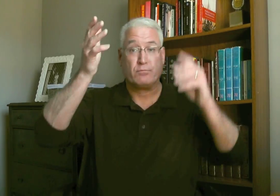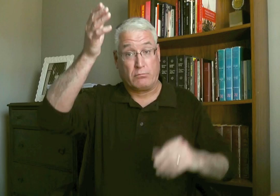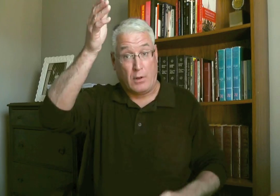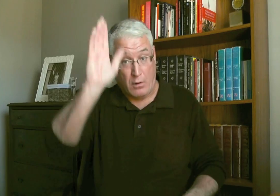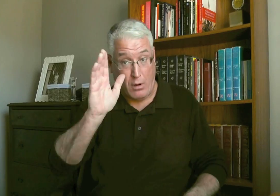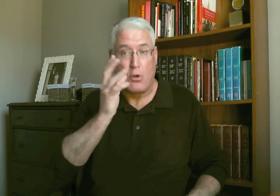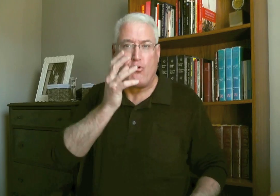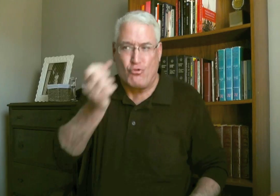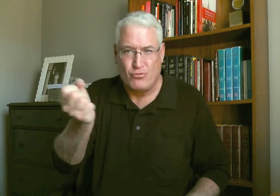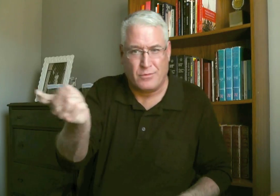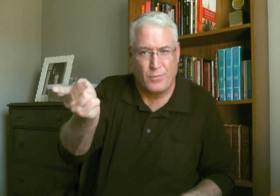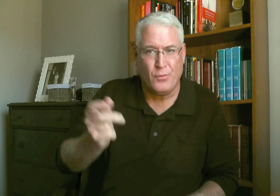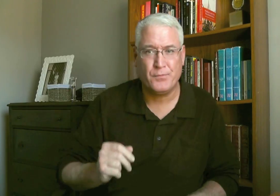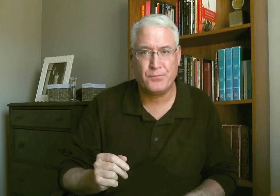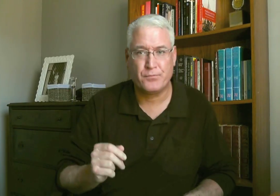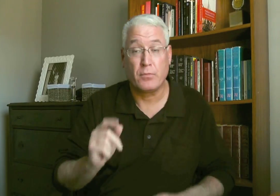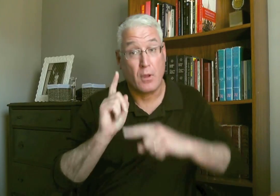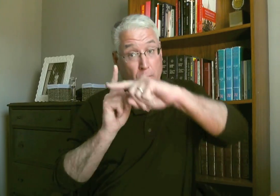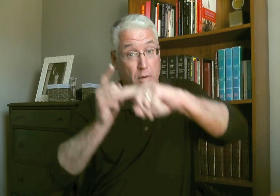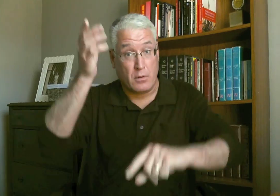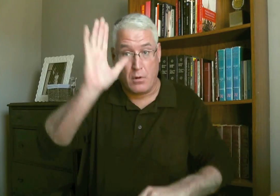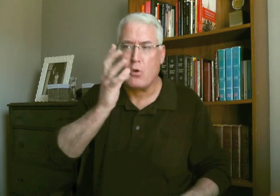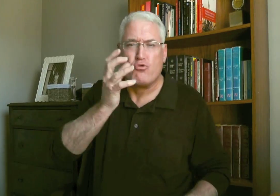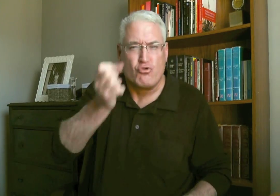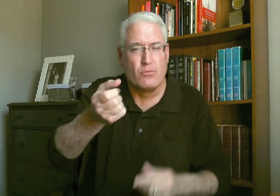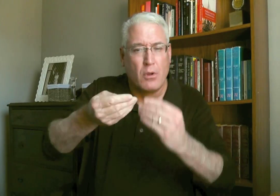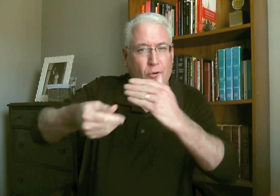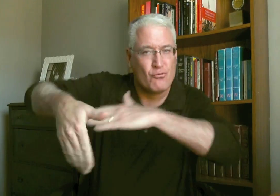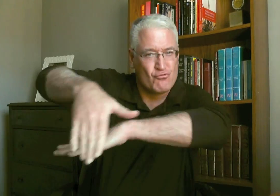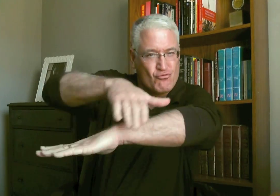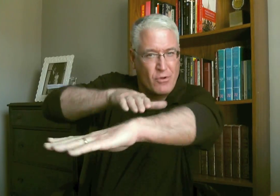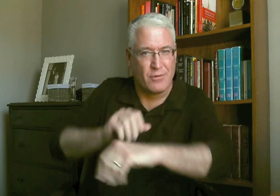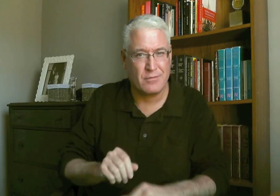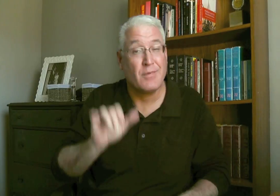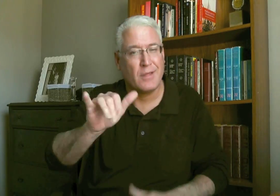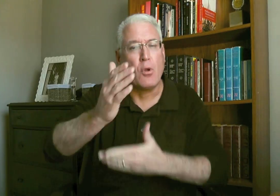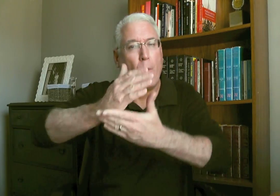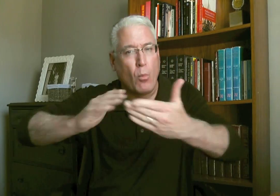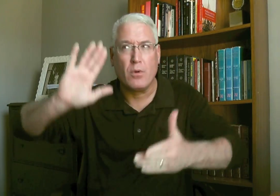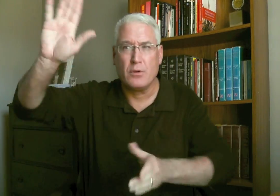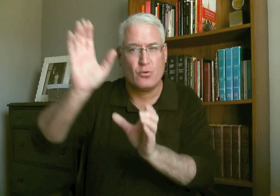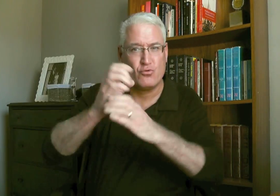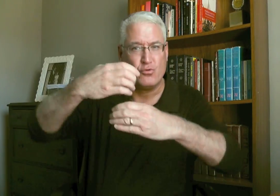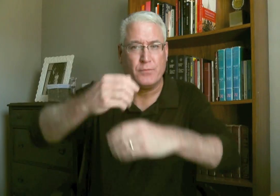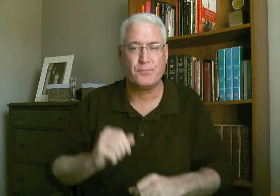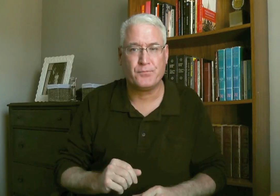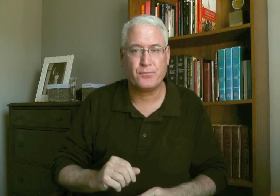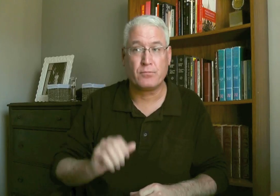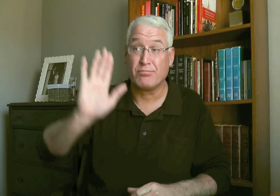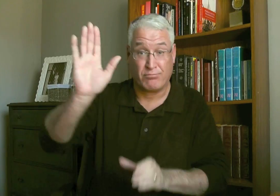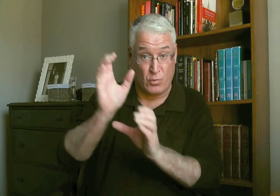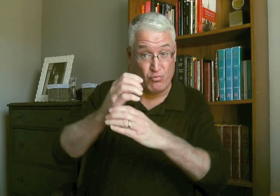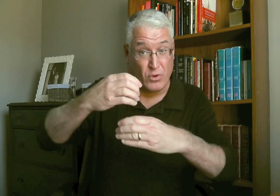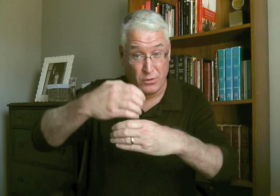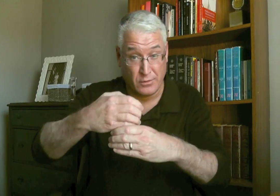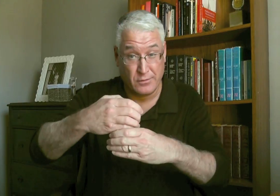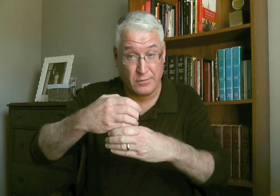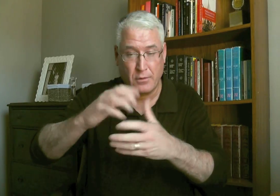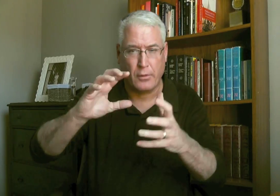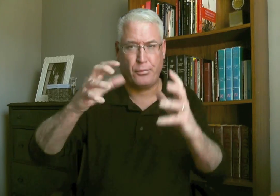anyway, and God cursed them. And God also cursed the ground. And that's his creation. His